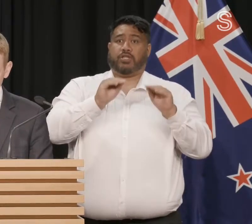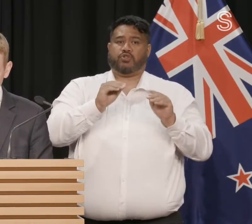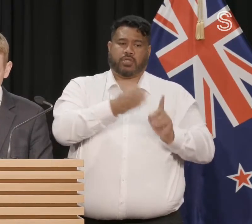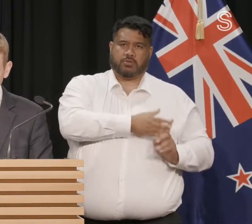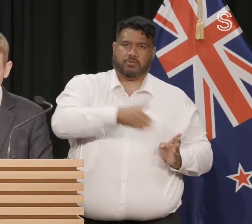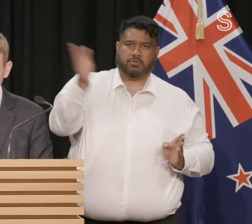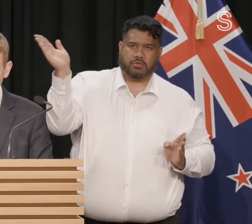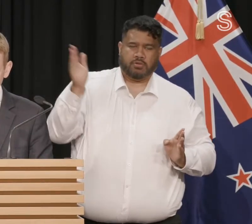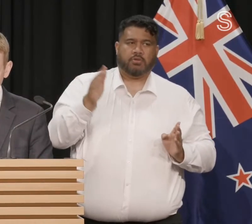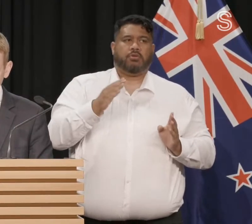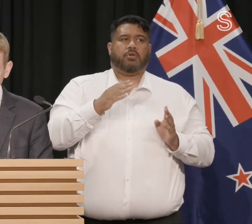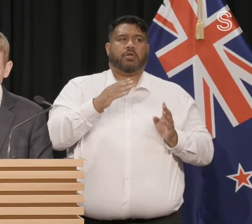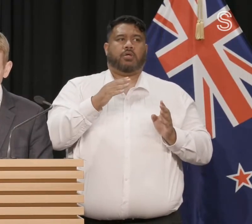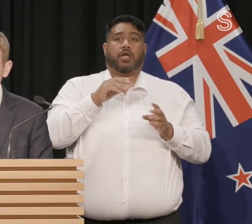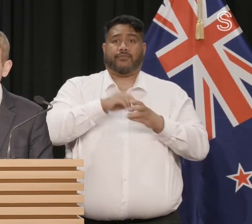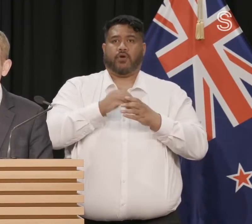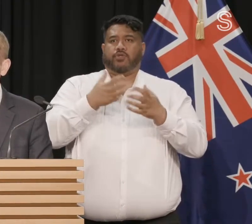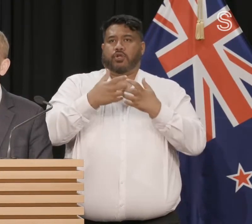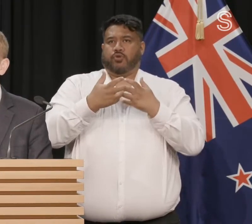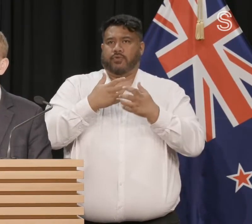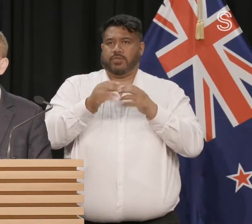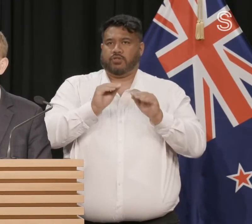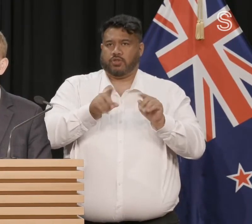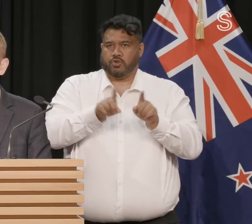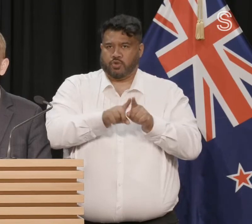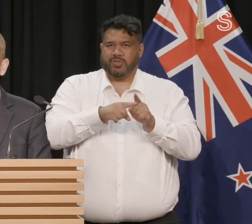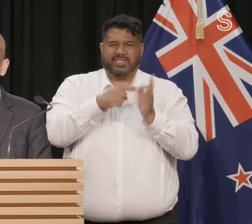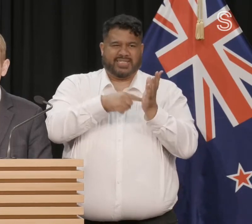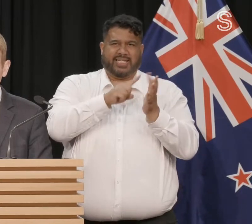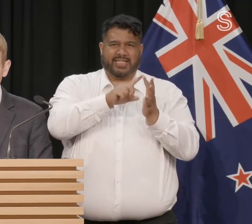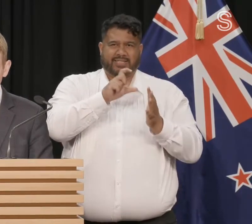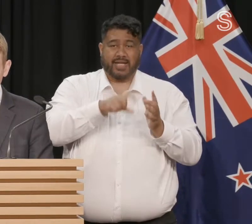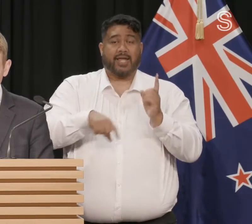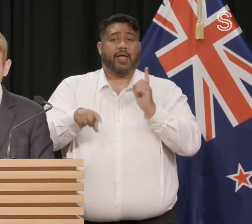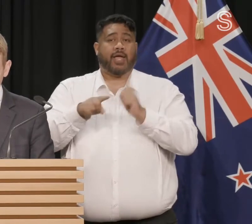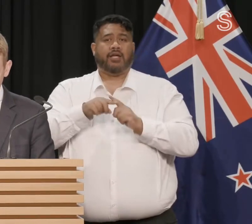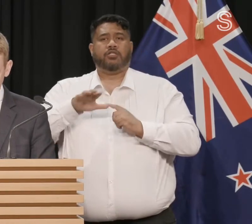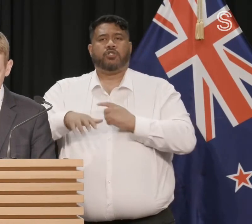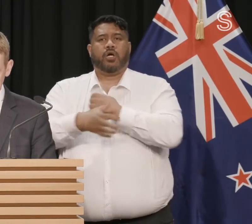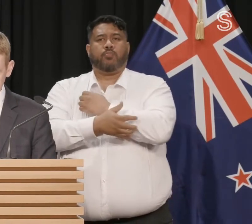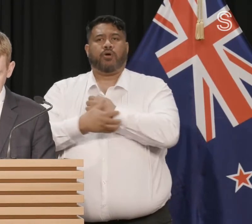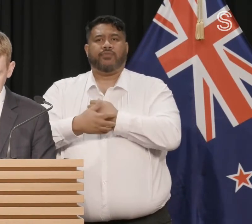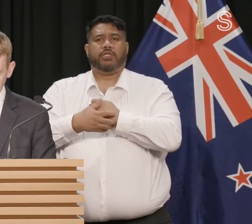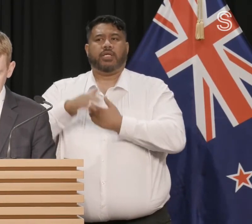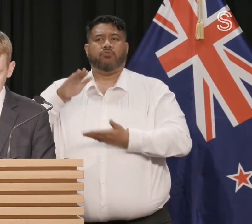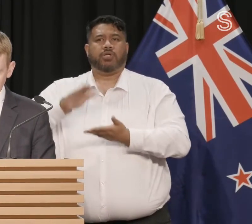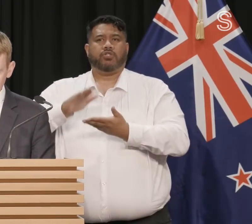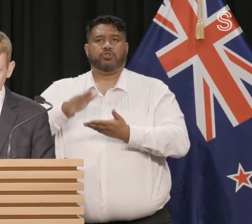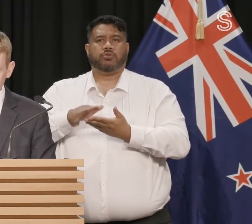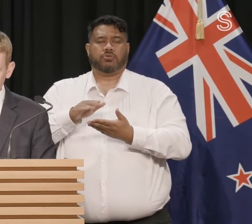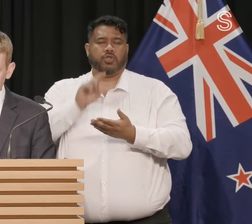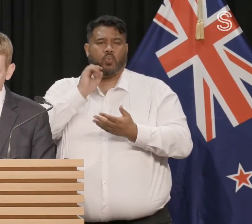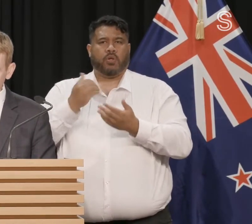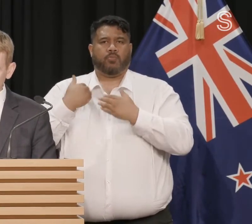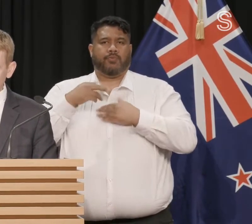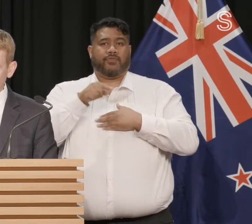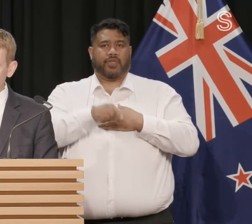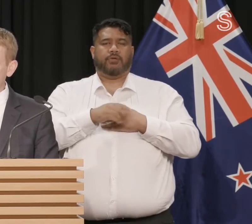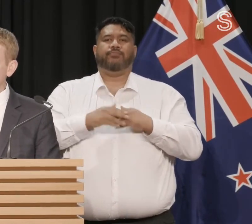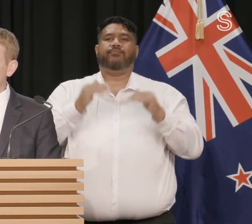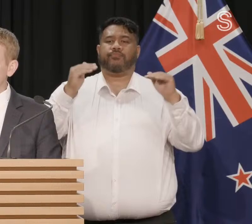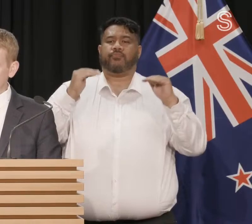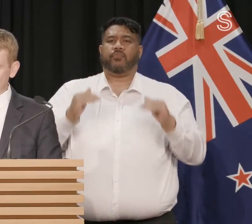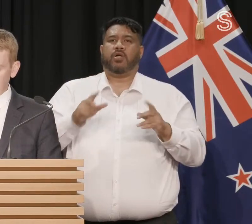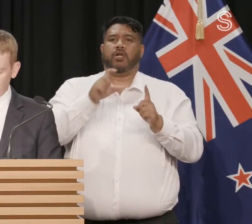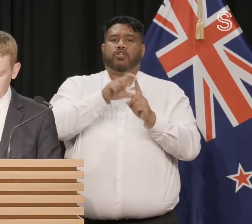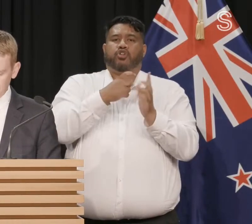including tertiary education, and she'll also take on responsibility for child poverty reduction. Dr. Aisha Verrill will become